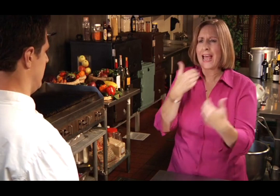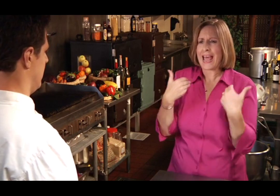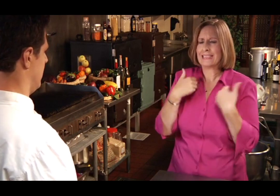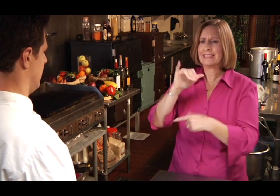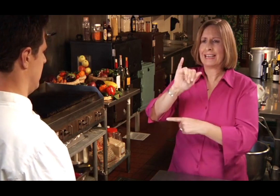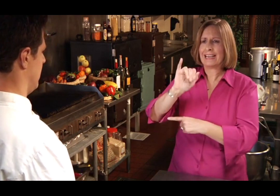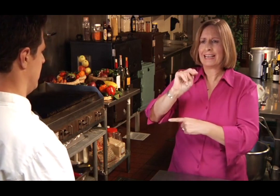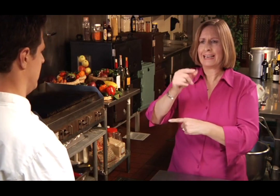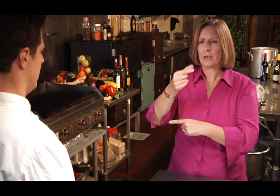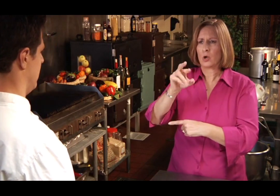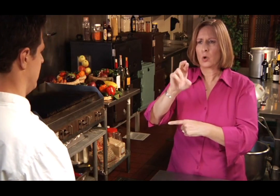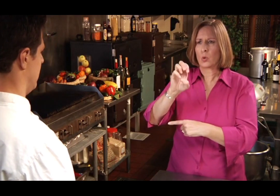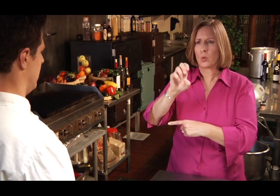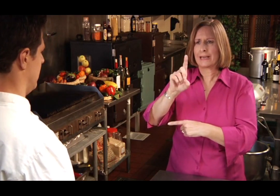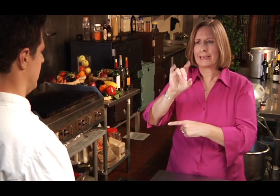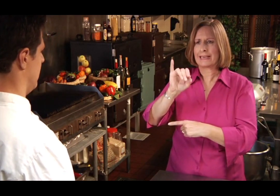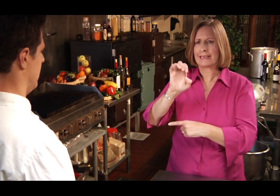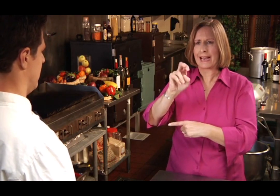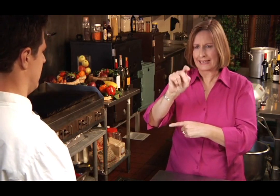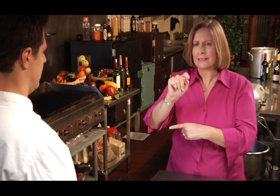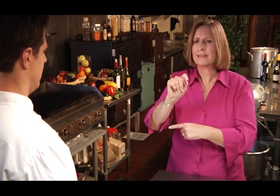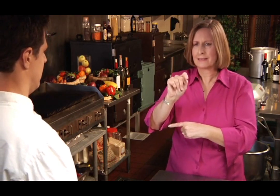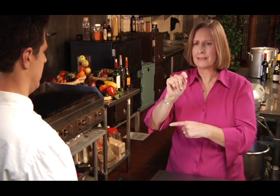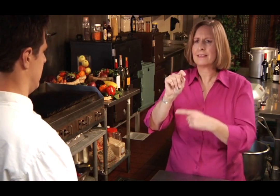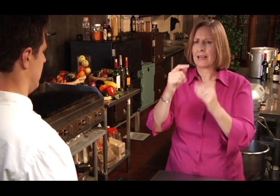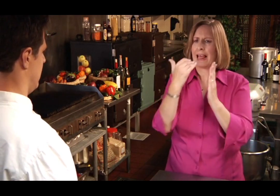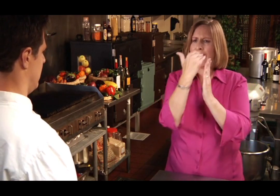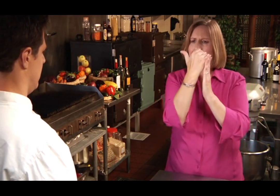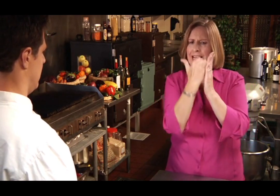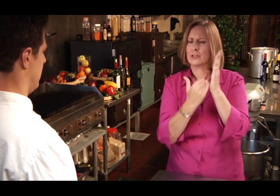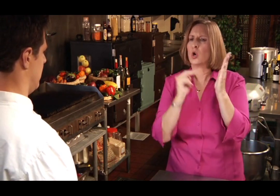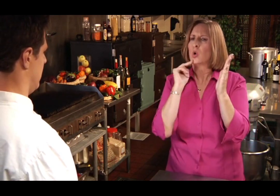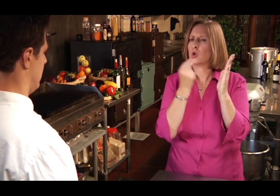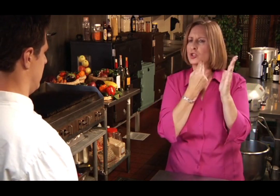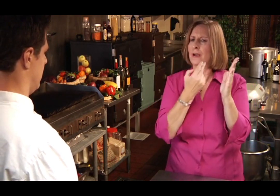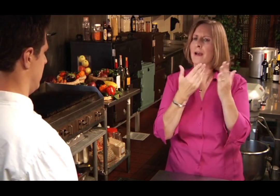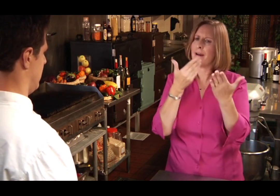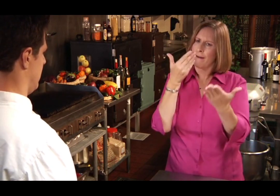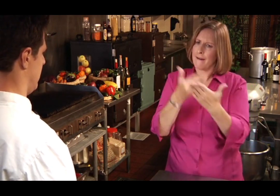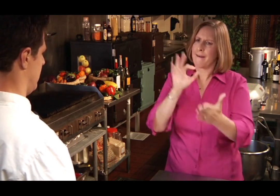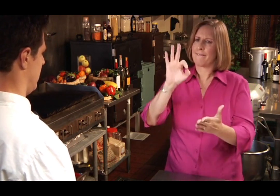Each product has an ingredient list and a nutrition fact label.